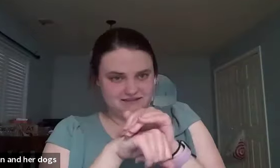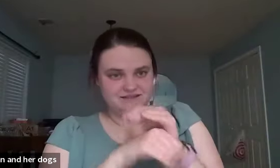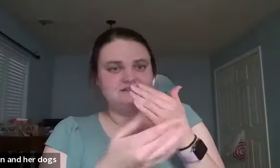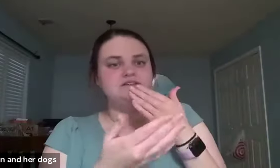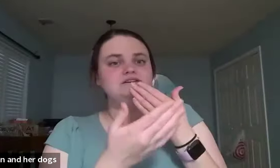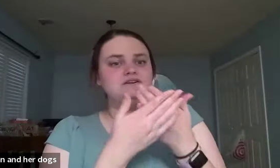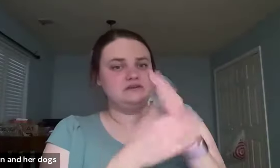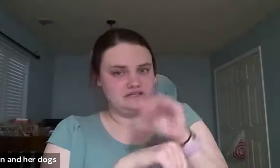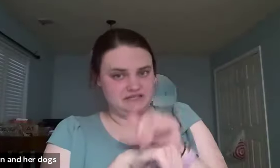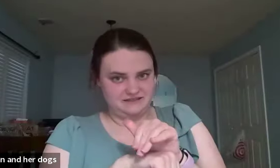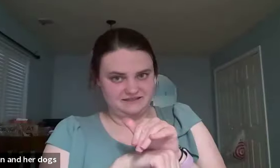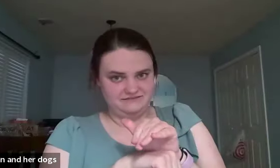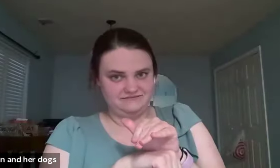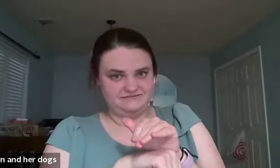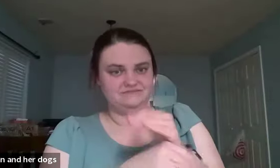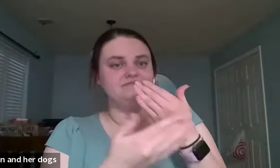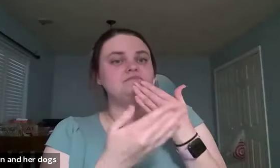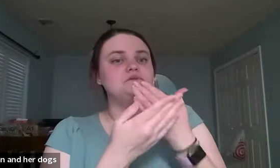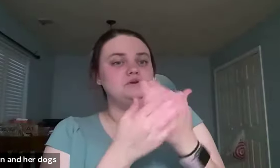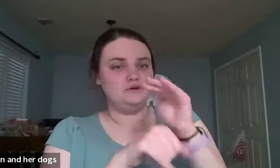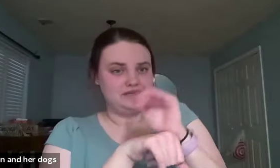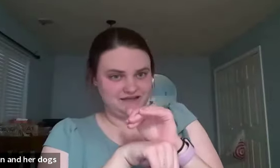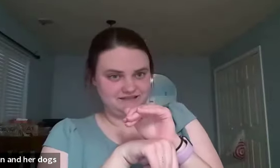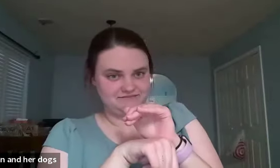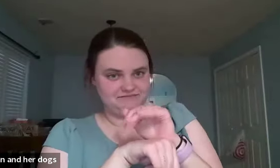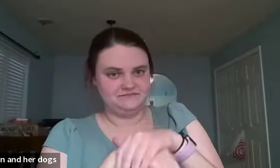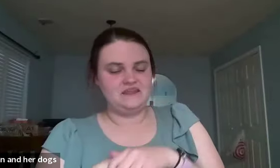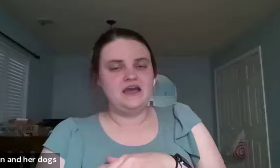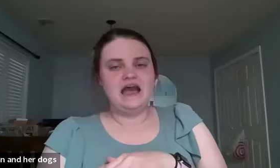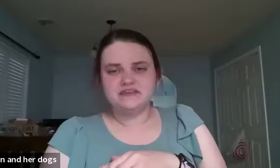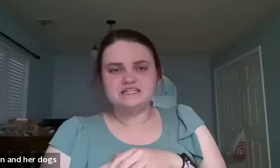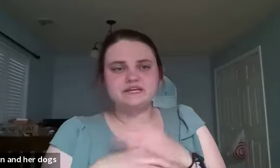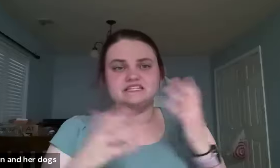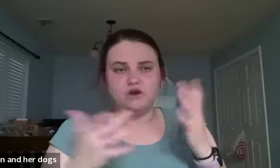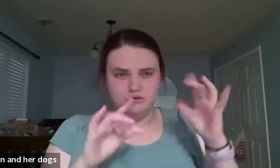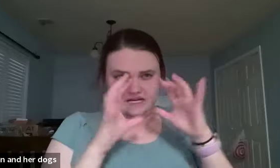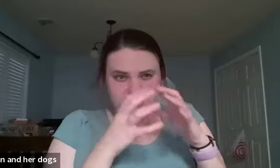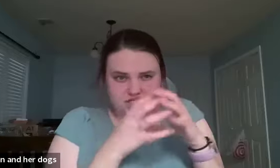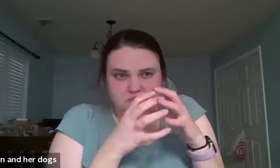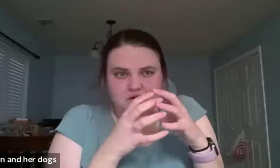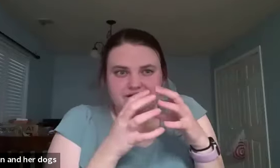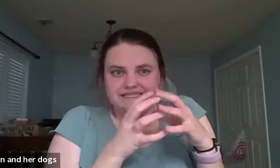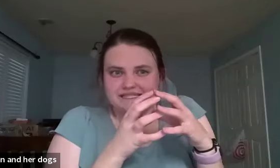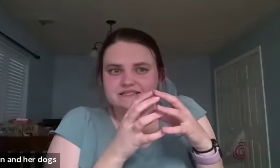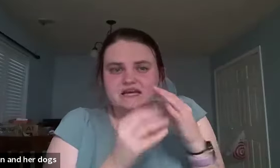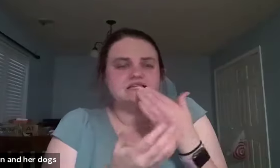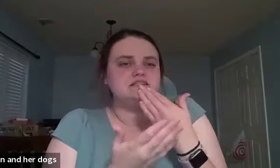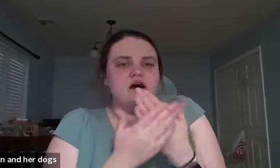night. Good night. Good night. I think it's because it's already kind of small and condensed that it's not